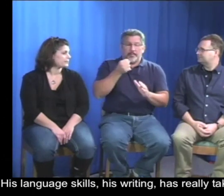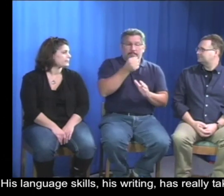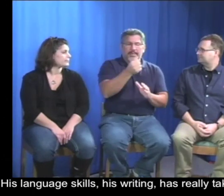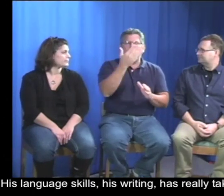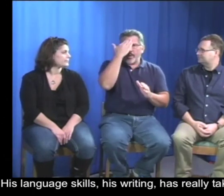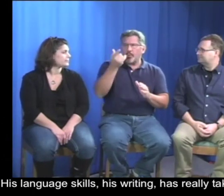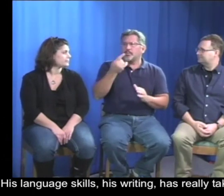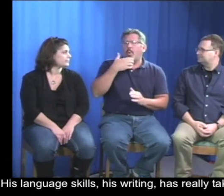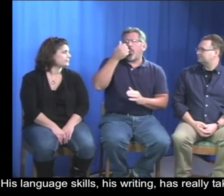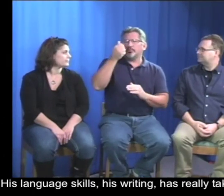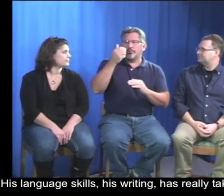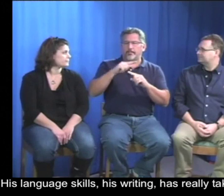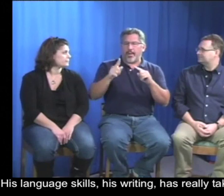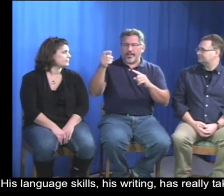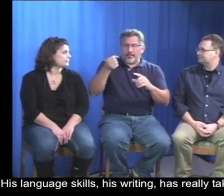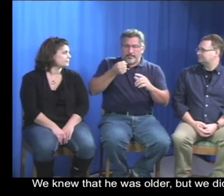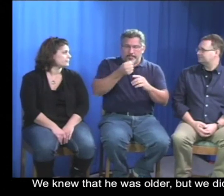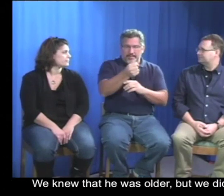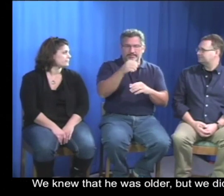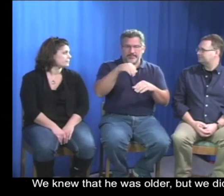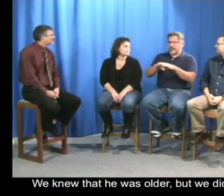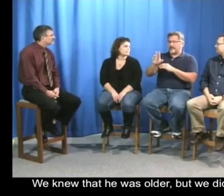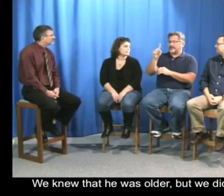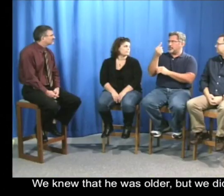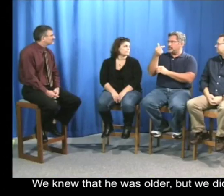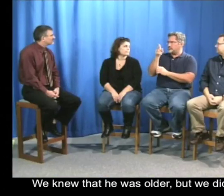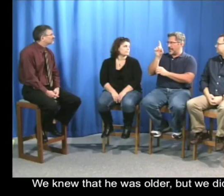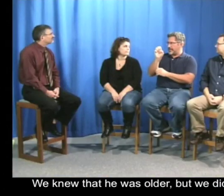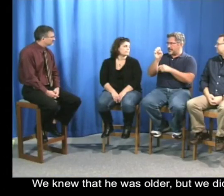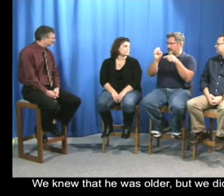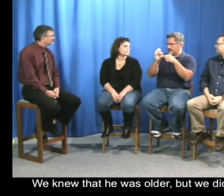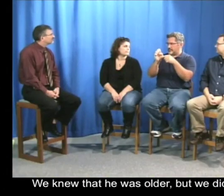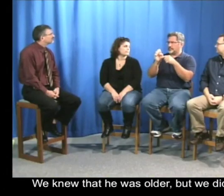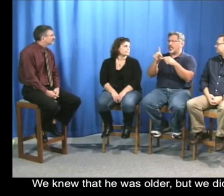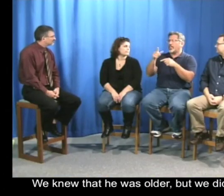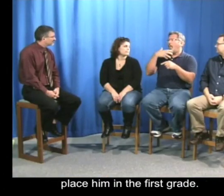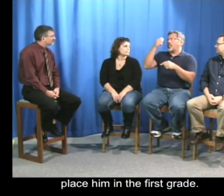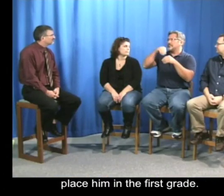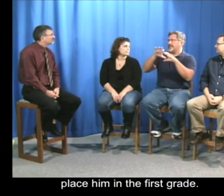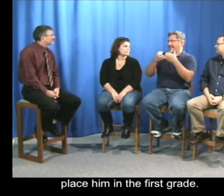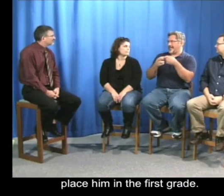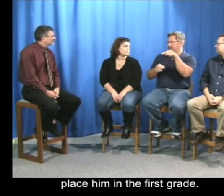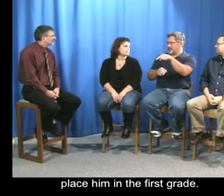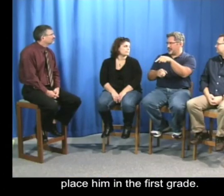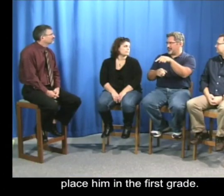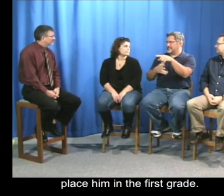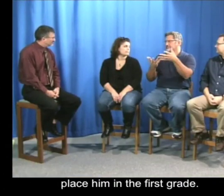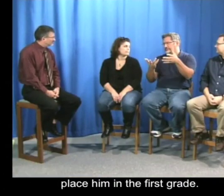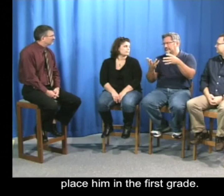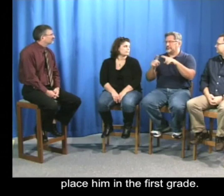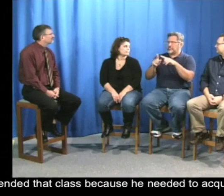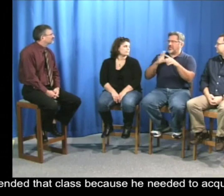off. We know that he was older, but we did place him in the first grade. And he attended that